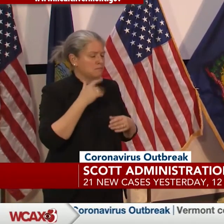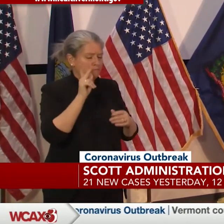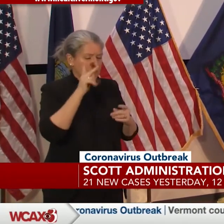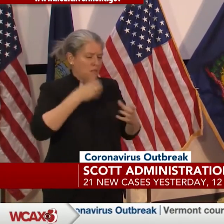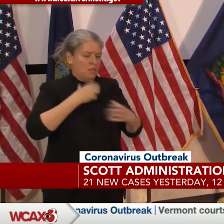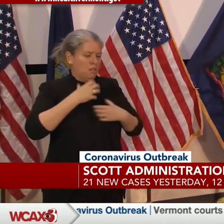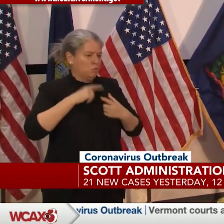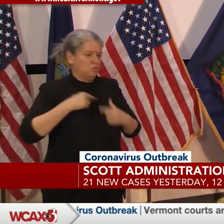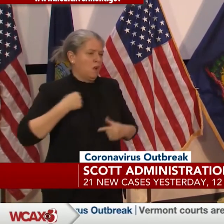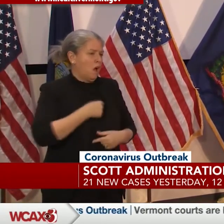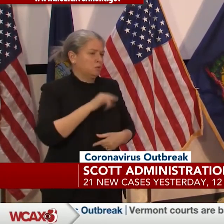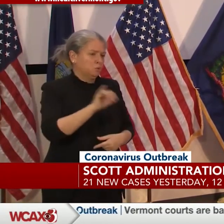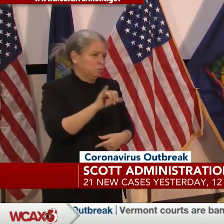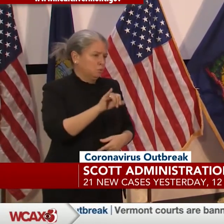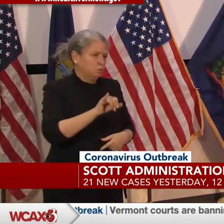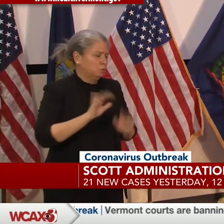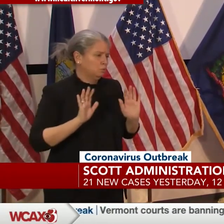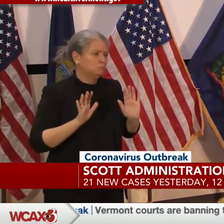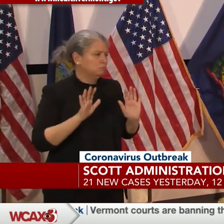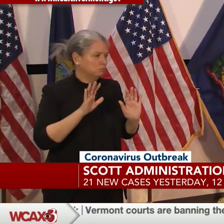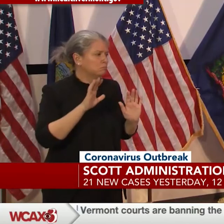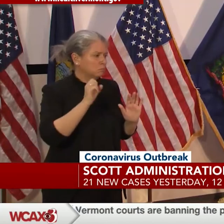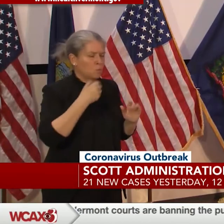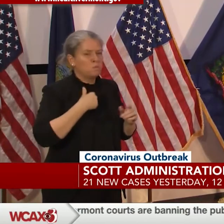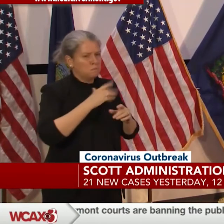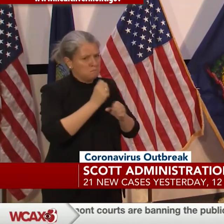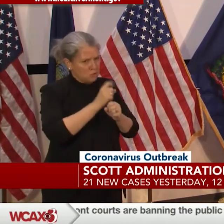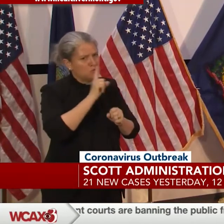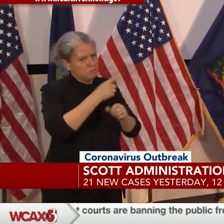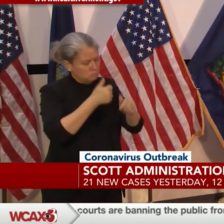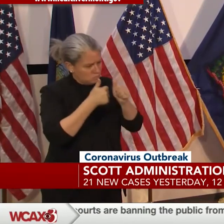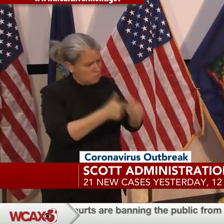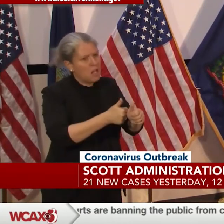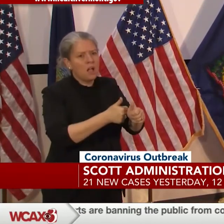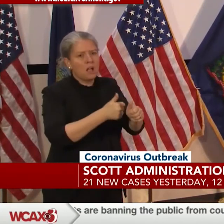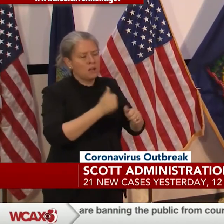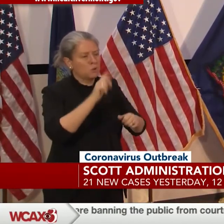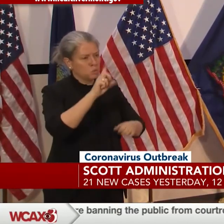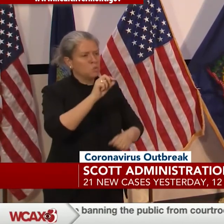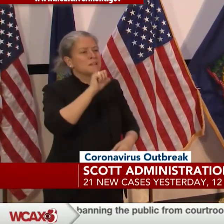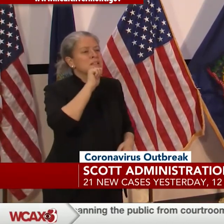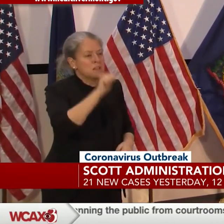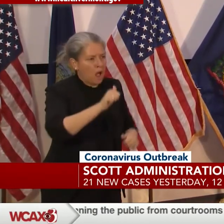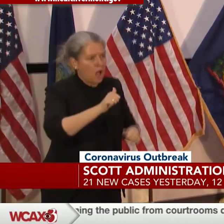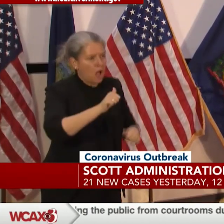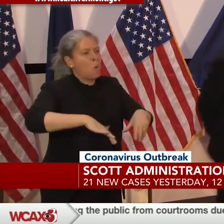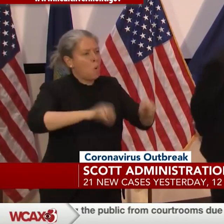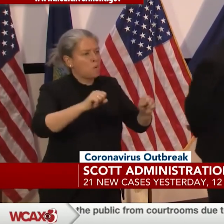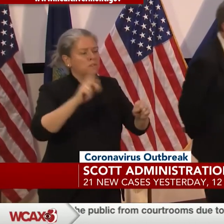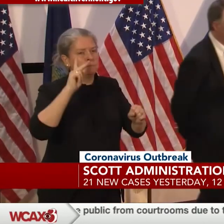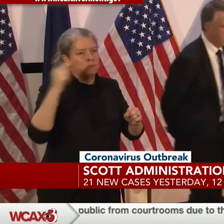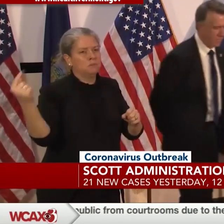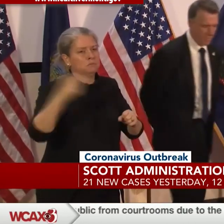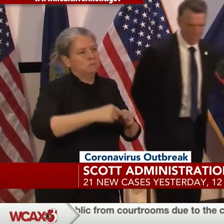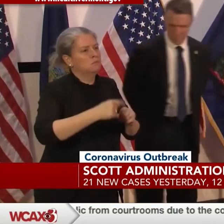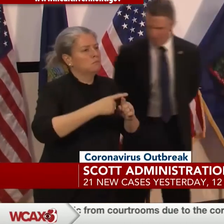people. And we're trying to make sure that they comply. Mr. Sherling, anything to add on that?